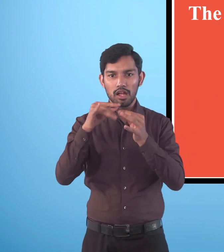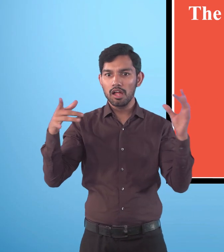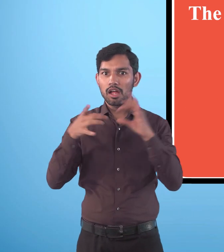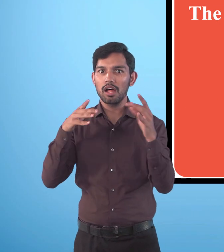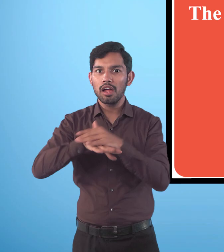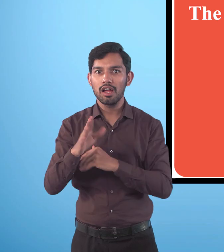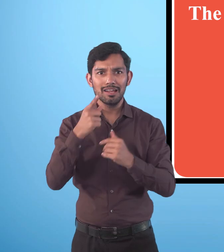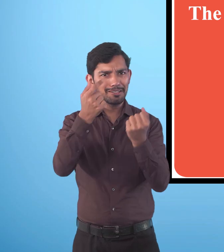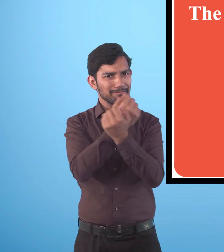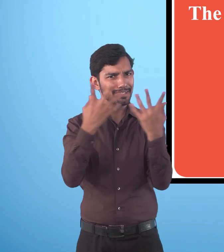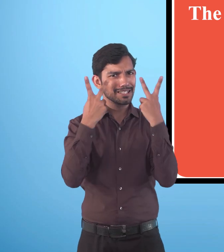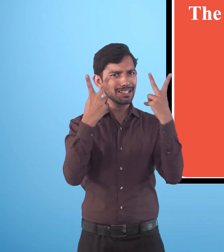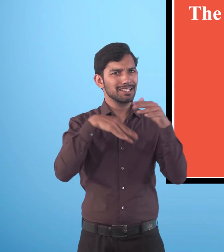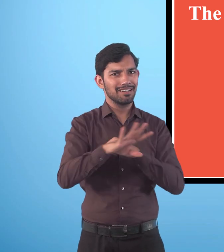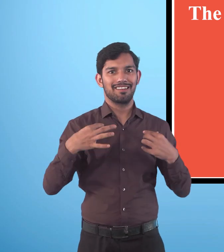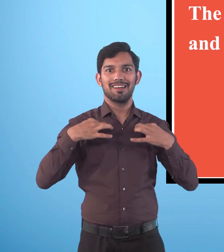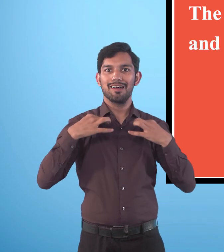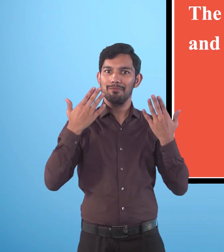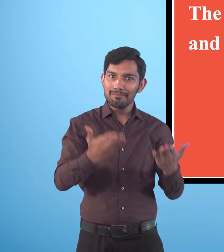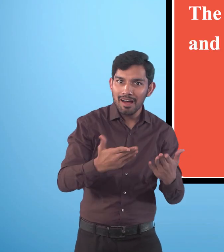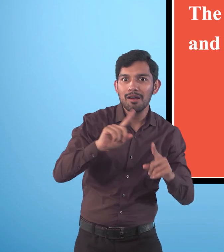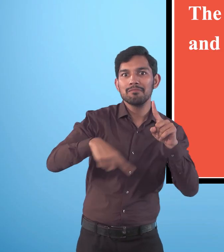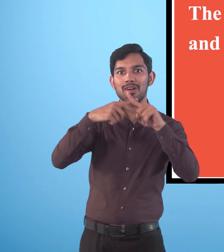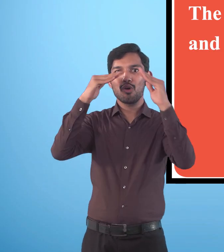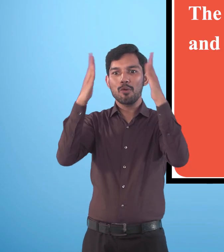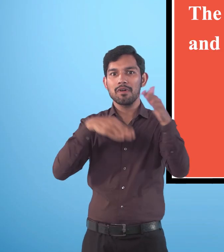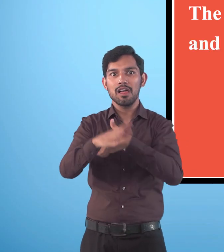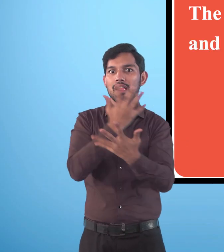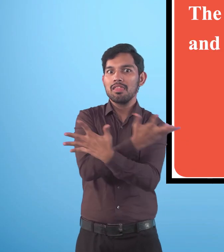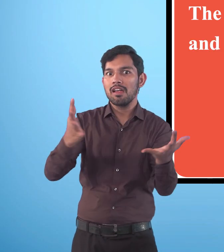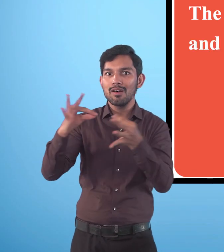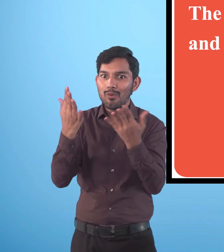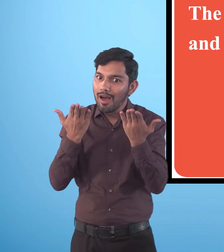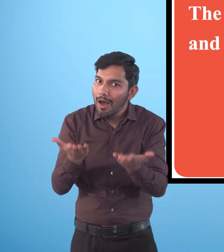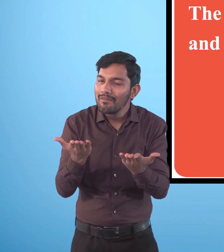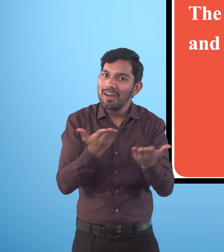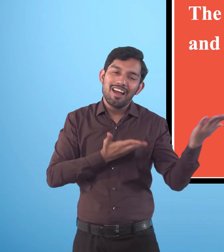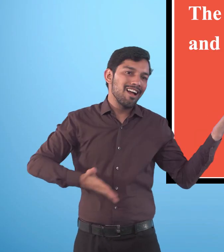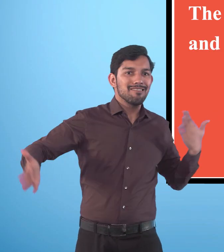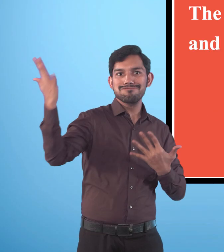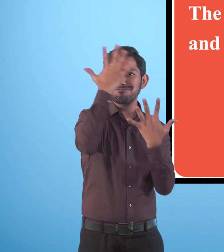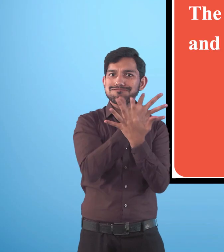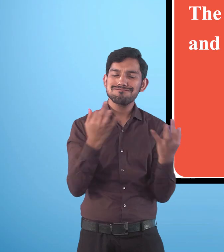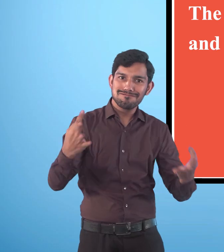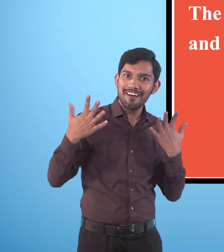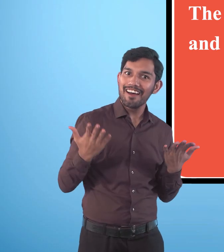The embroidery is commonly seen on clothes and home decoration items.